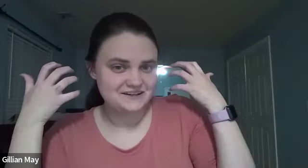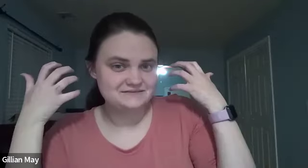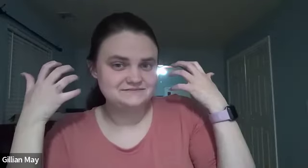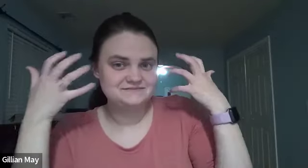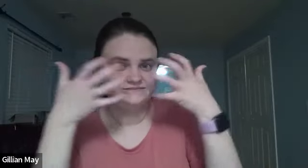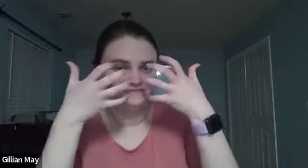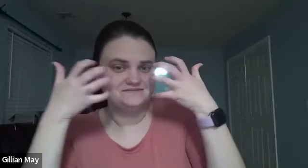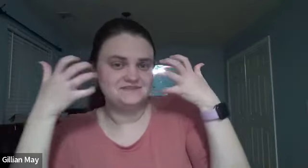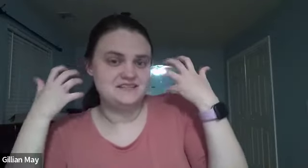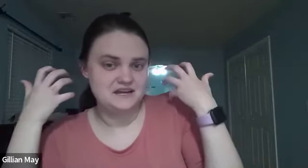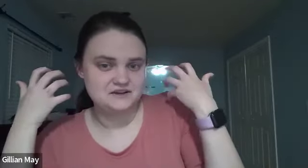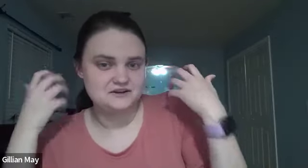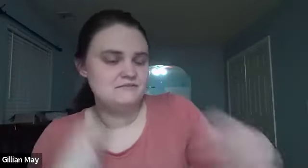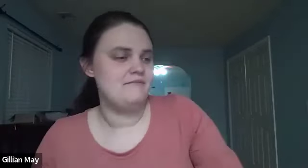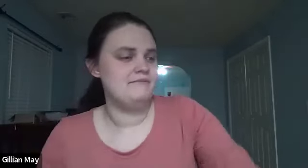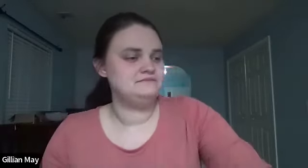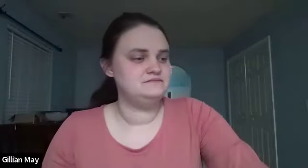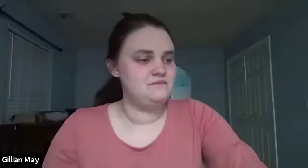tiger, tiger.